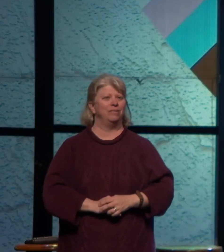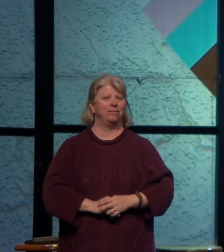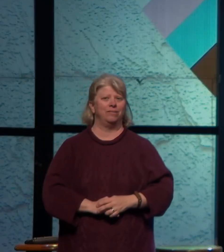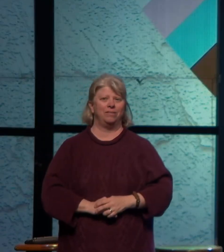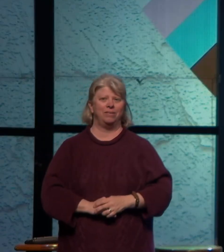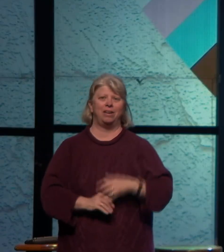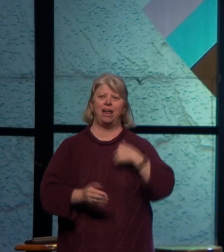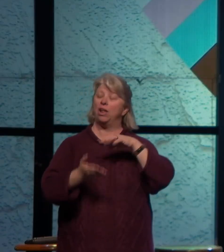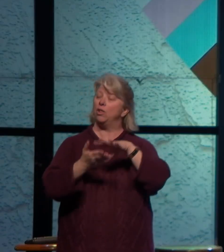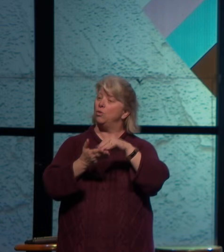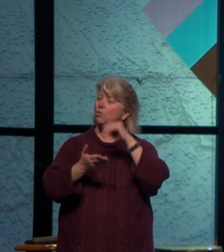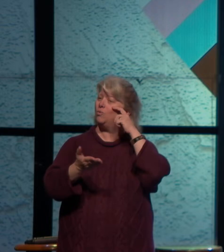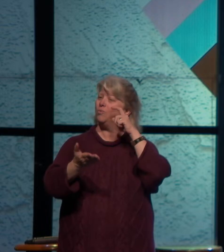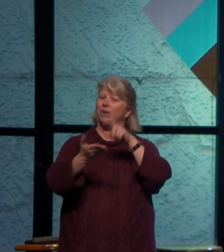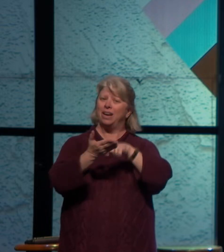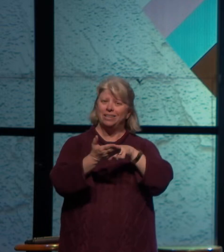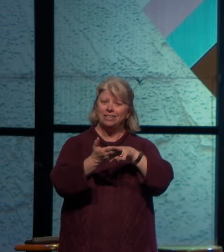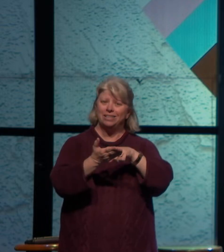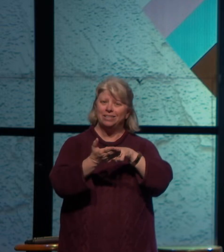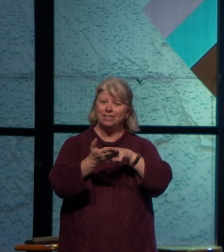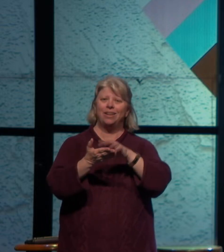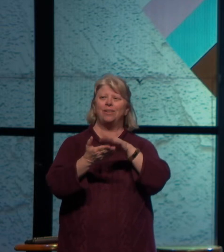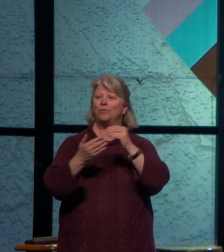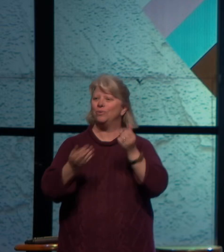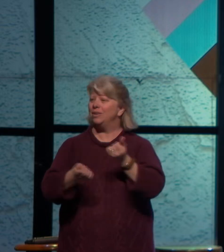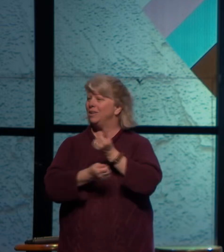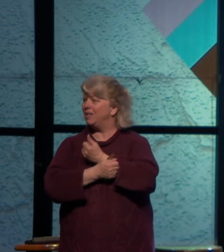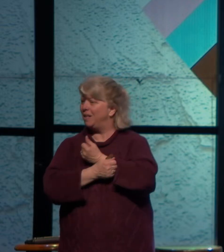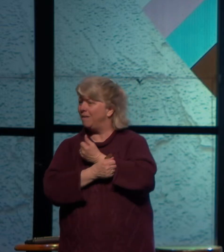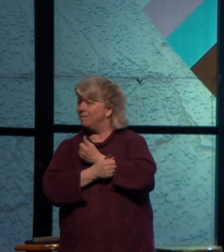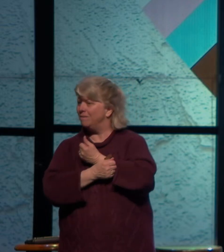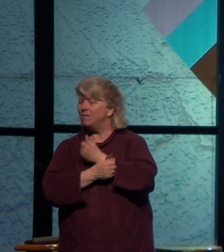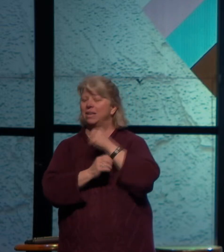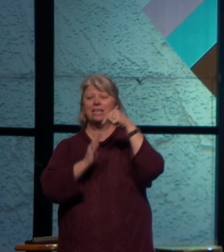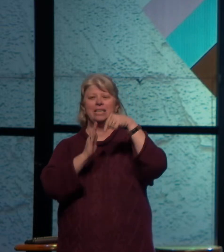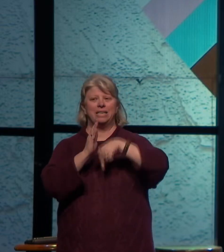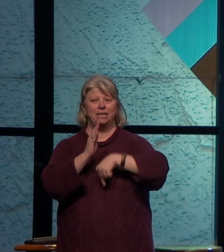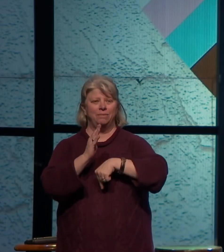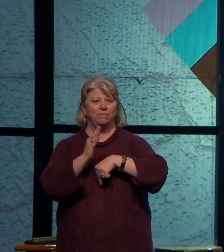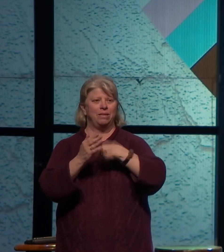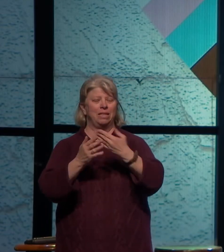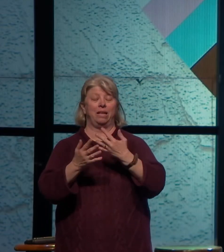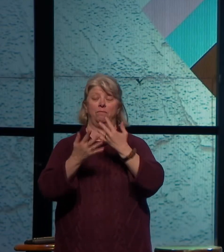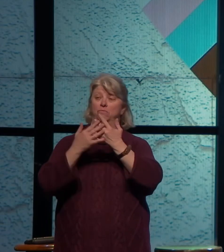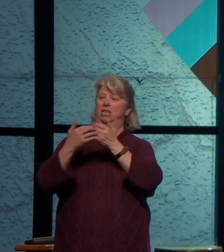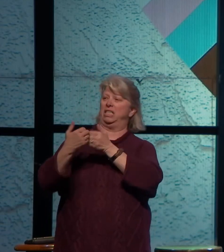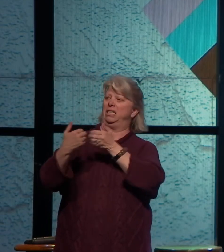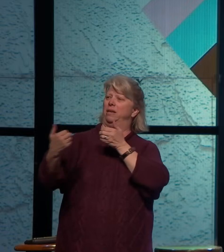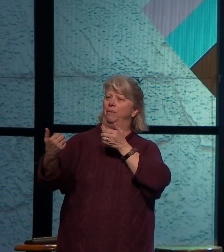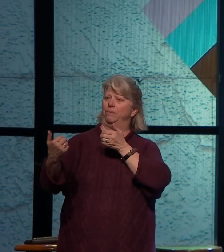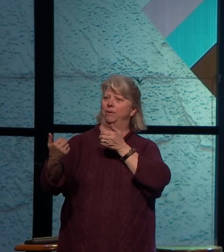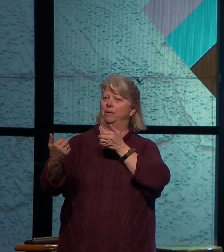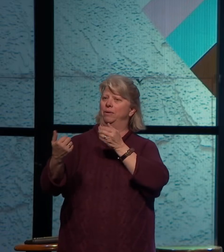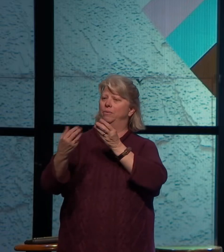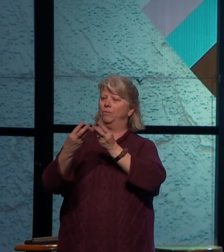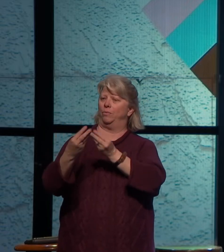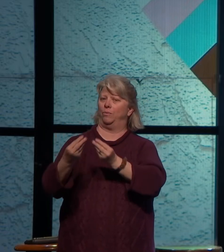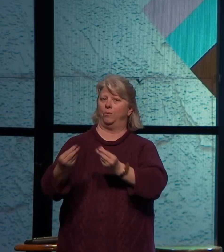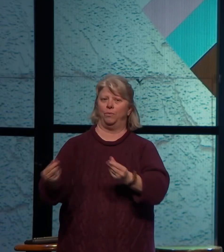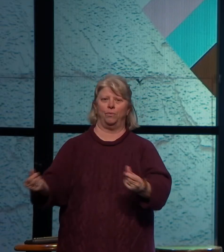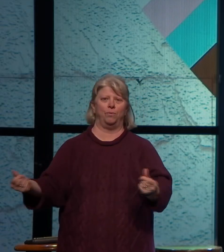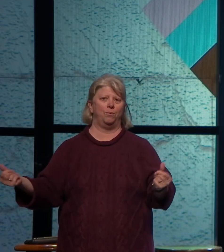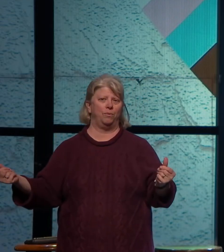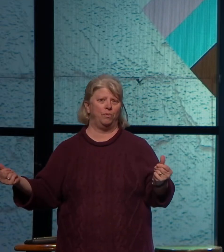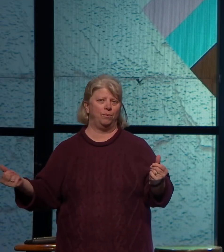if I can learn to recognize that, then I can learn to love deeply. And then that prison of separation can start to break it